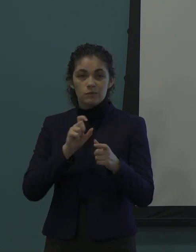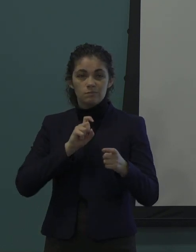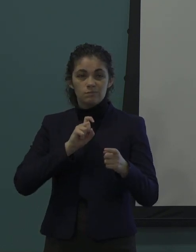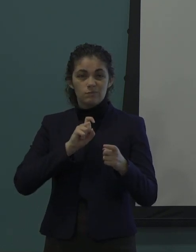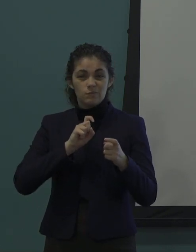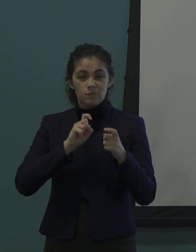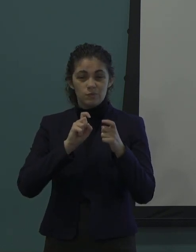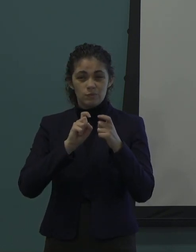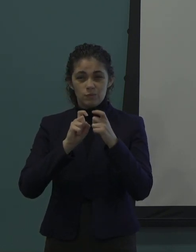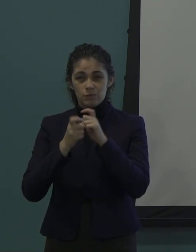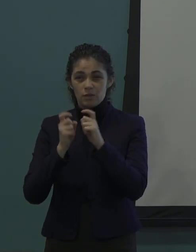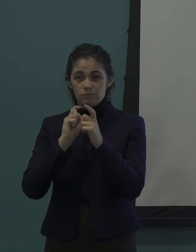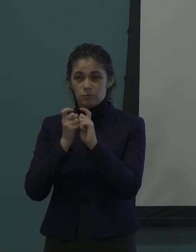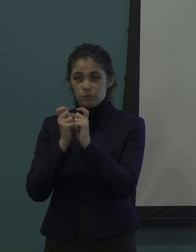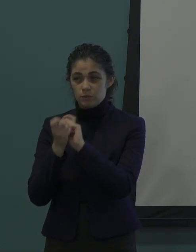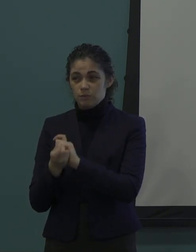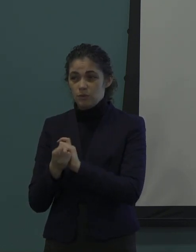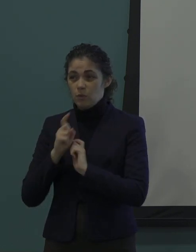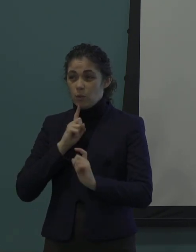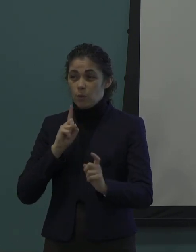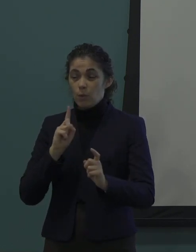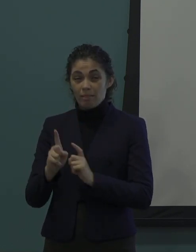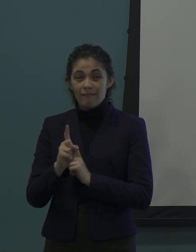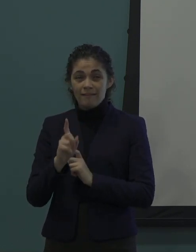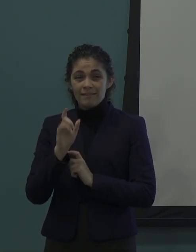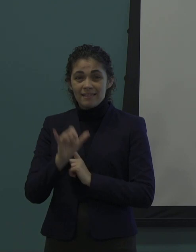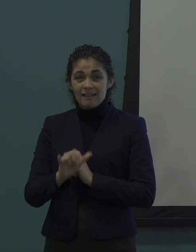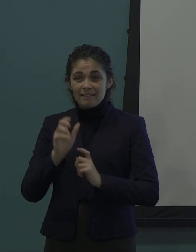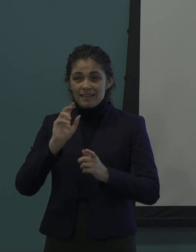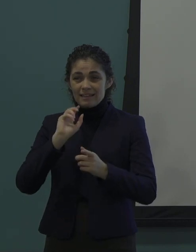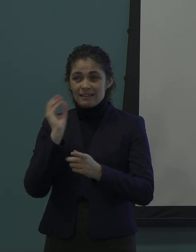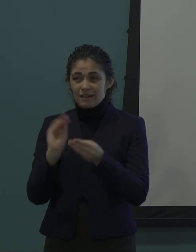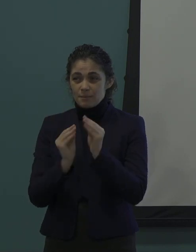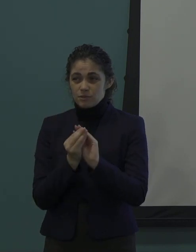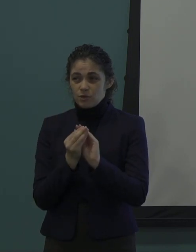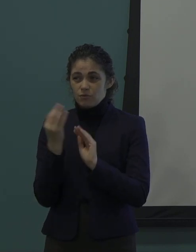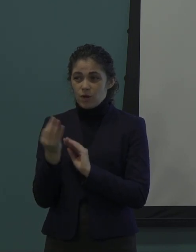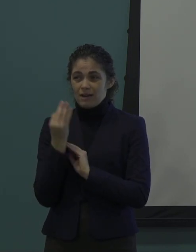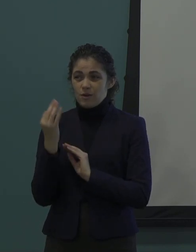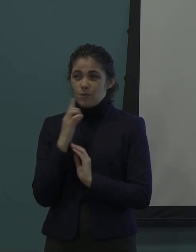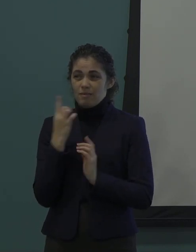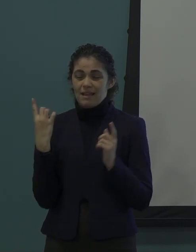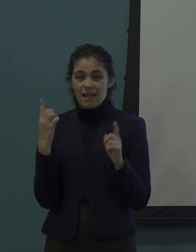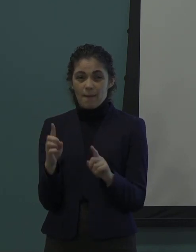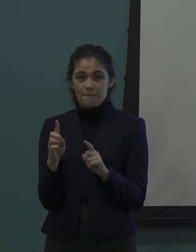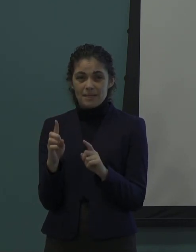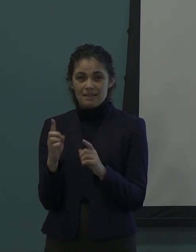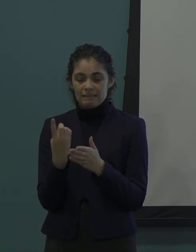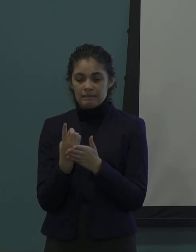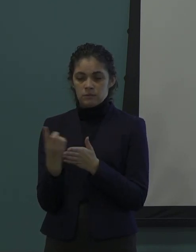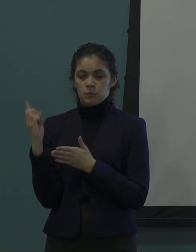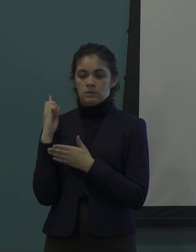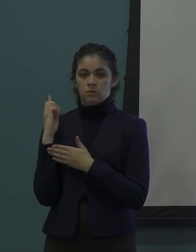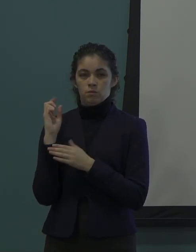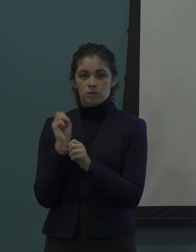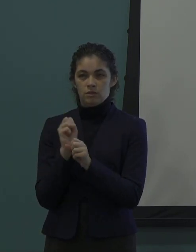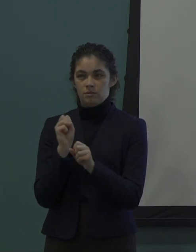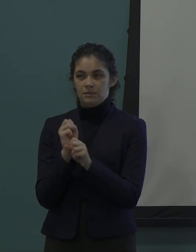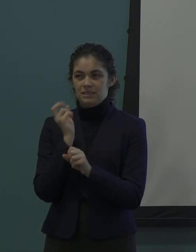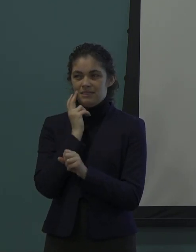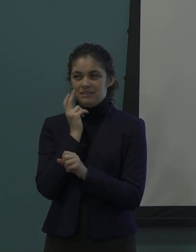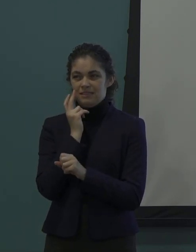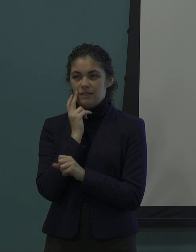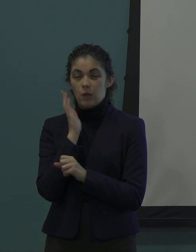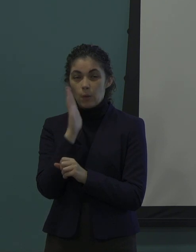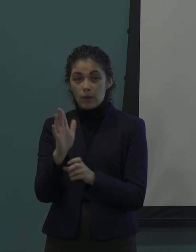change on the hour, so the numbers I give you every Friday are reflective of the prior week's work, but you'll see that